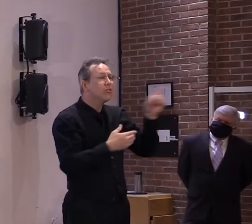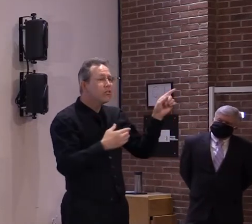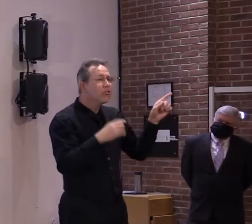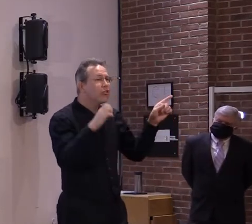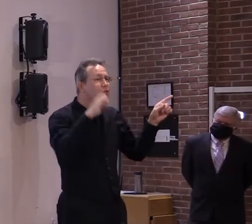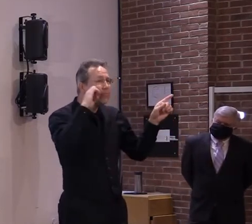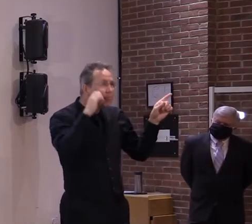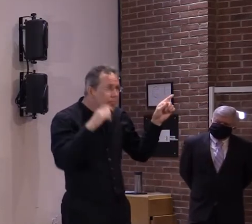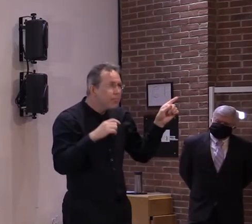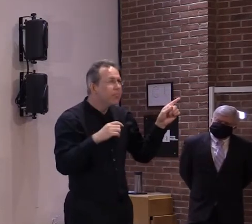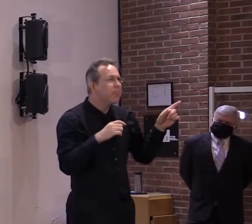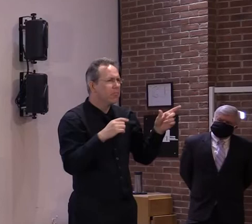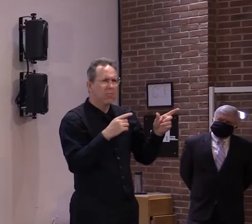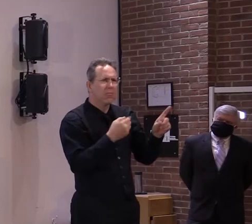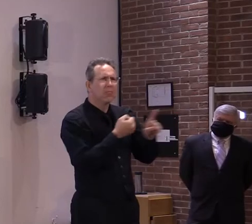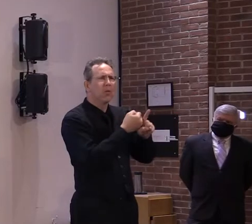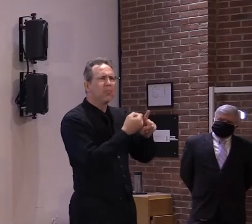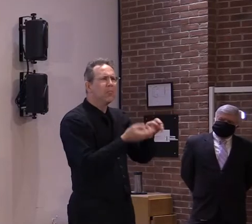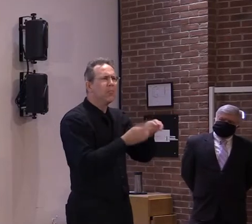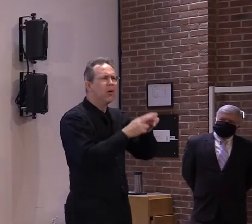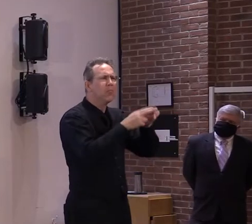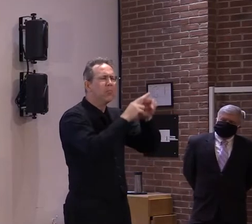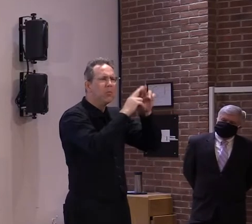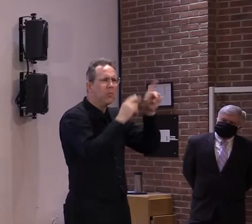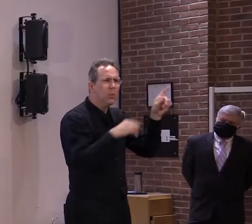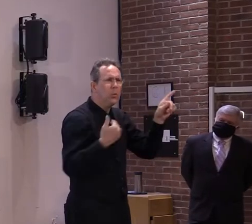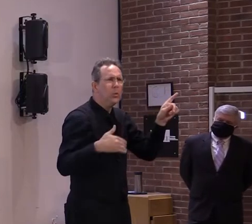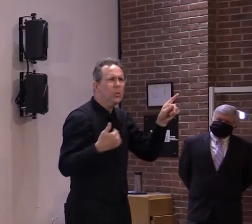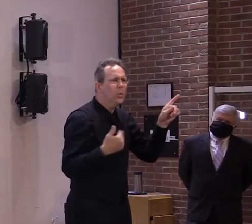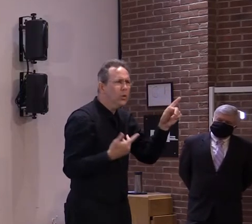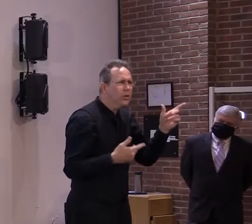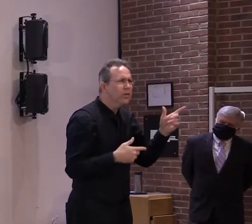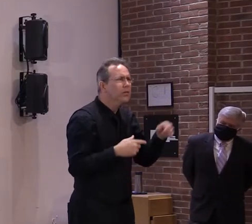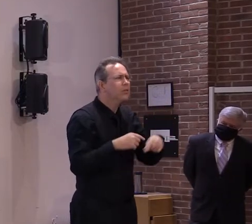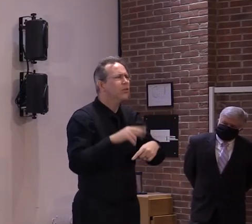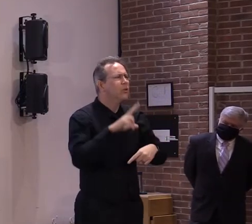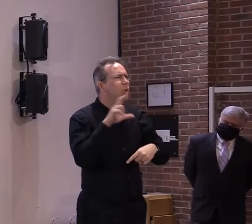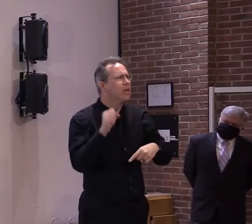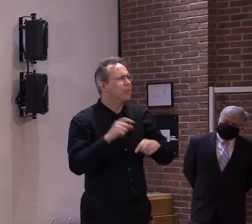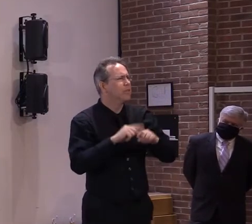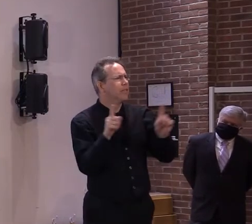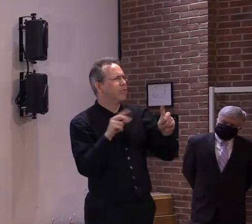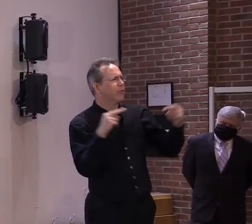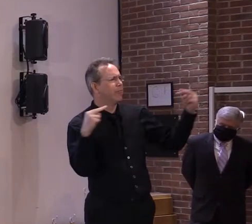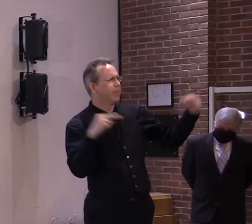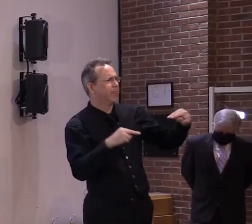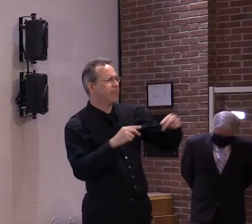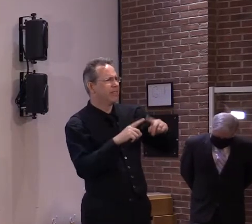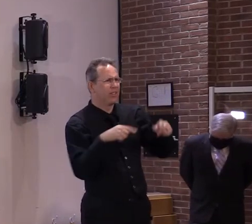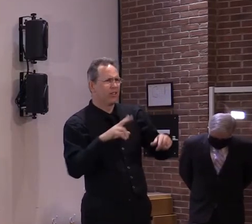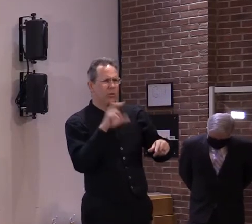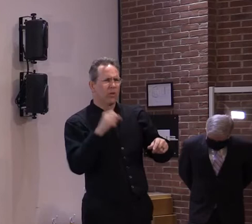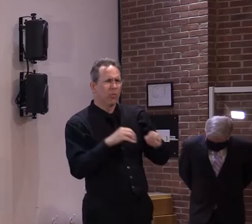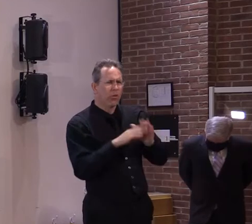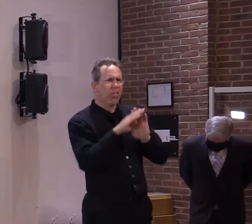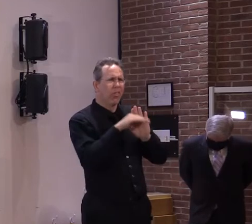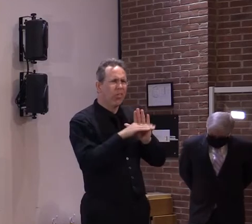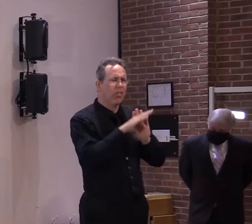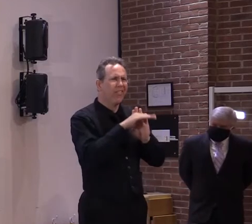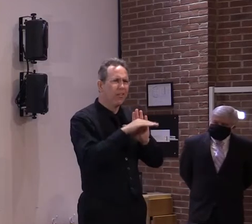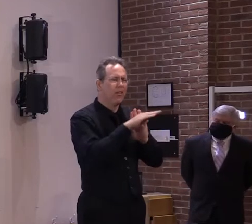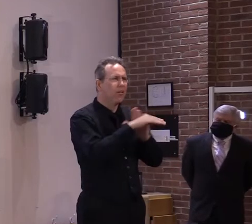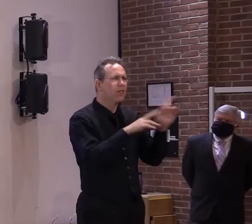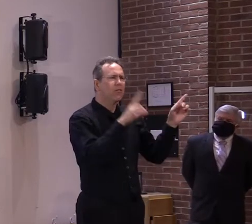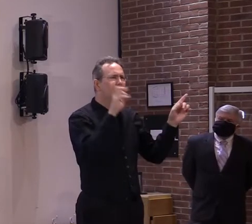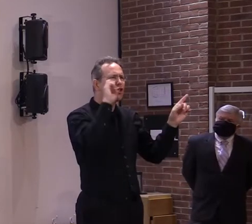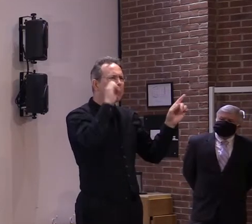steep acceleration in cases. We seem to be doing much better in our country right now, and many attribute that